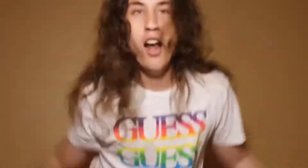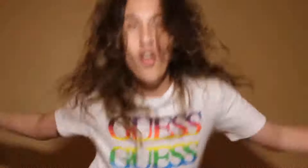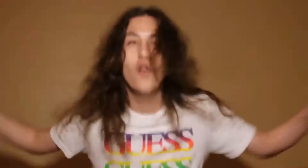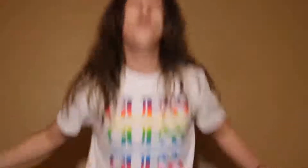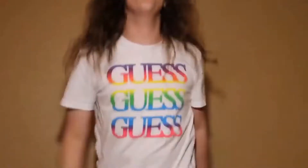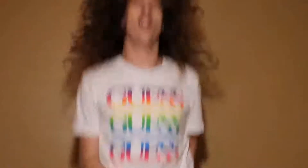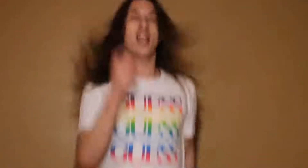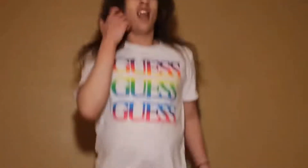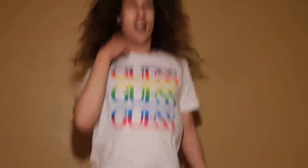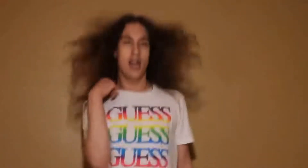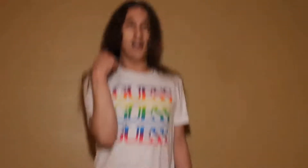the night.